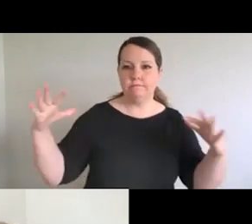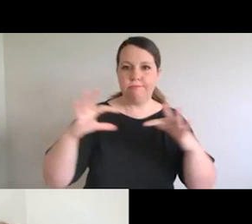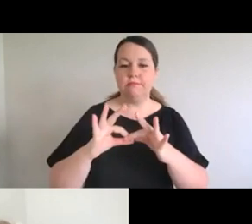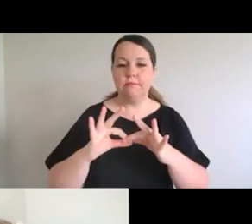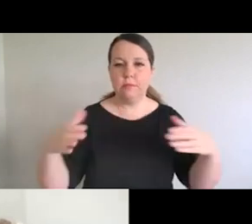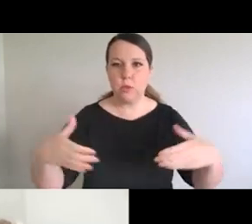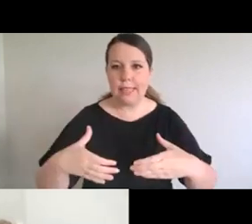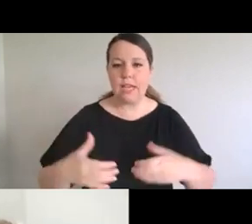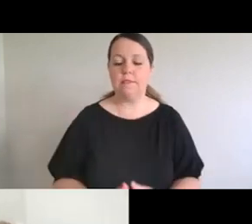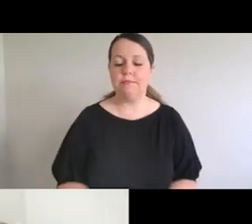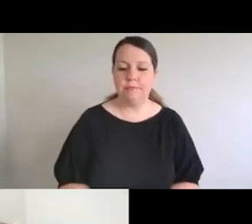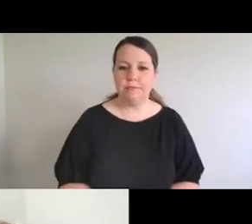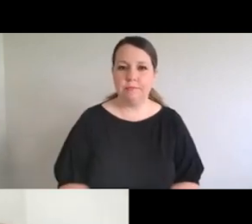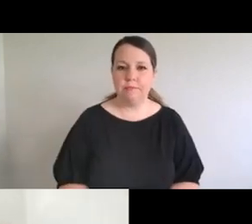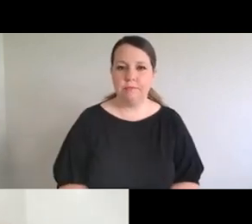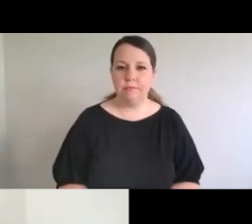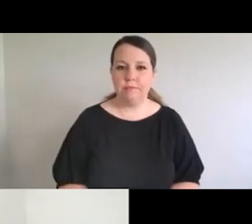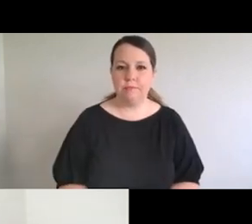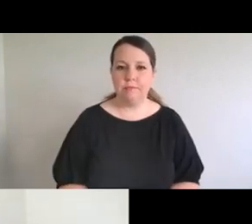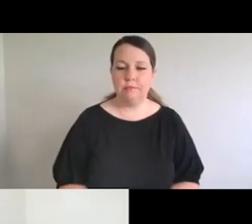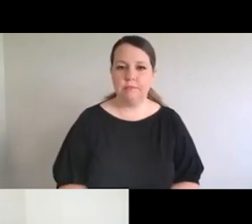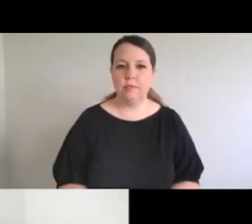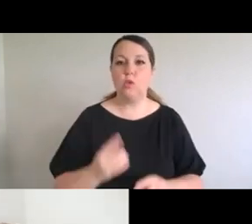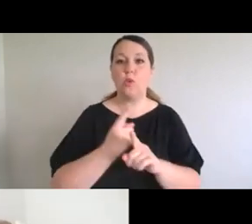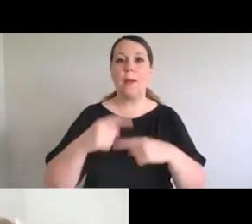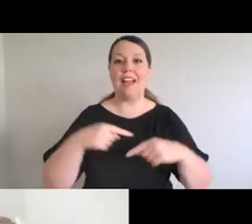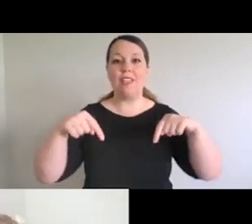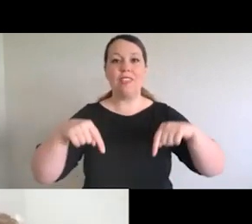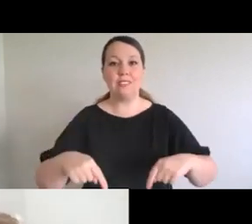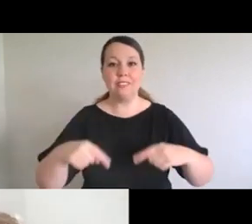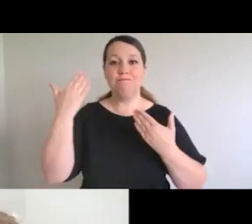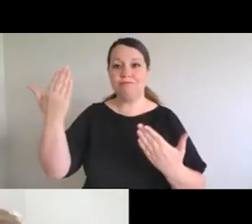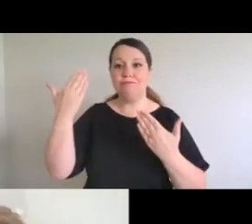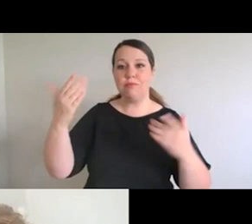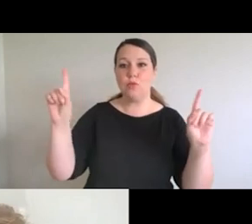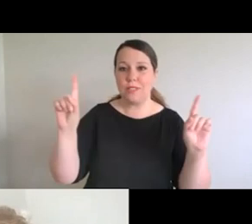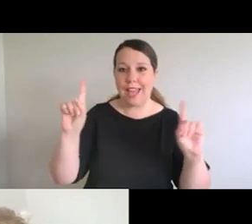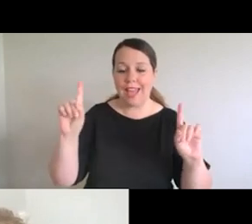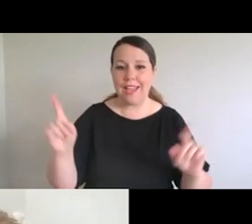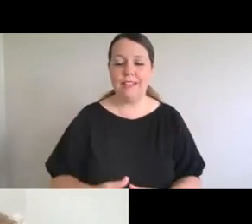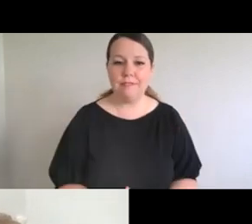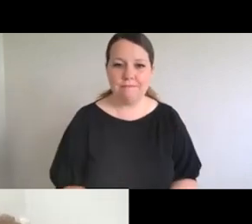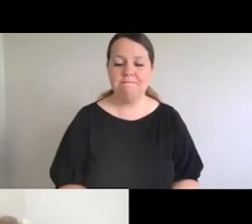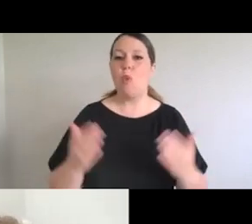kaupapa o tēnei rā. Nō reira, tēnā tātou katoa, e ino I tātou.